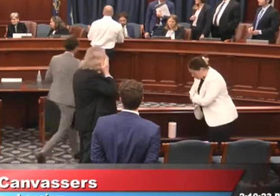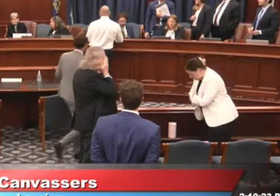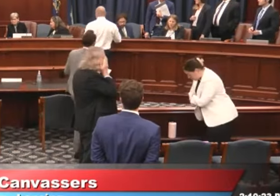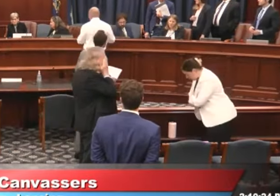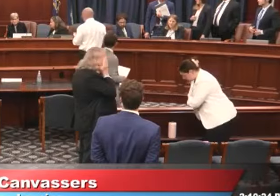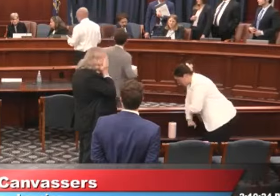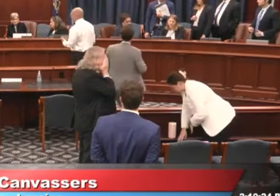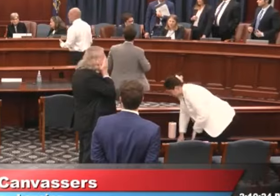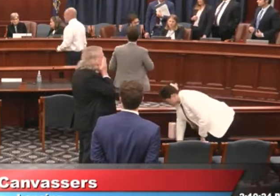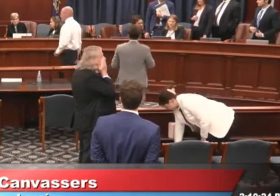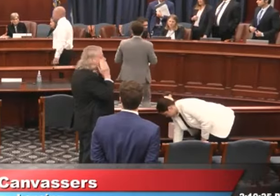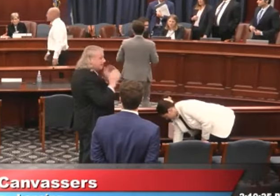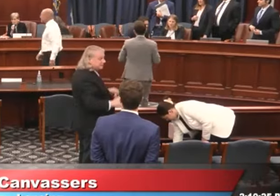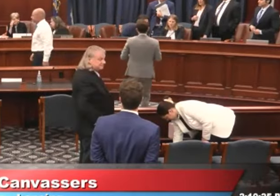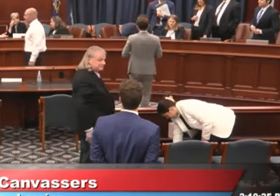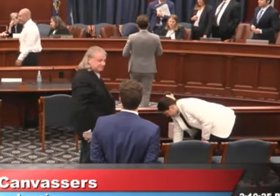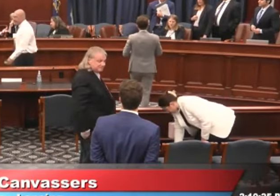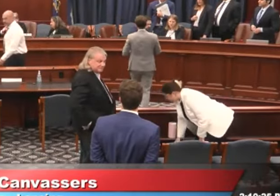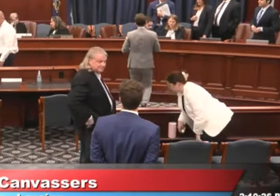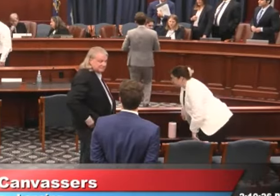I say I got it.